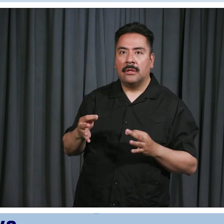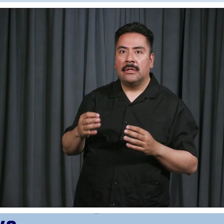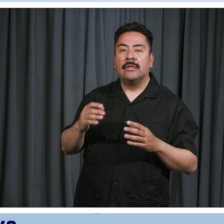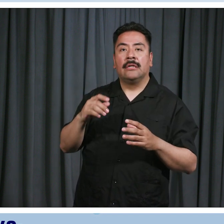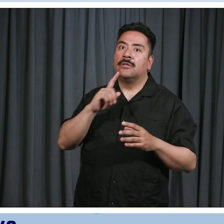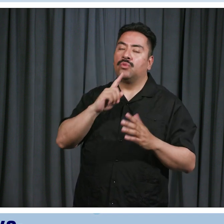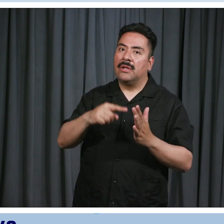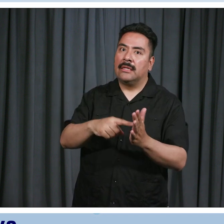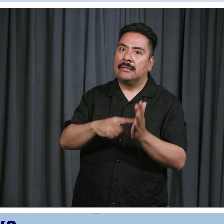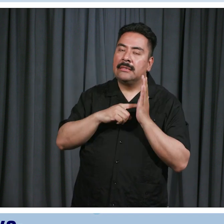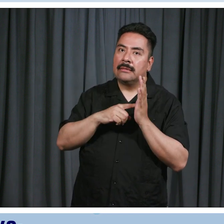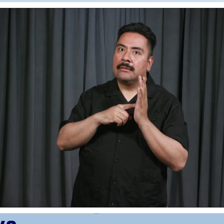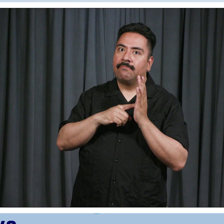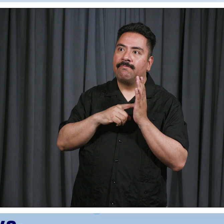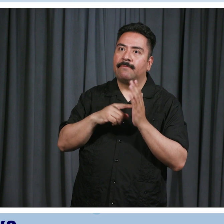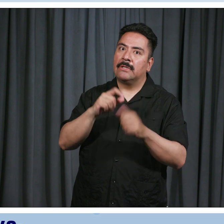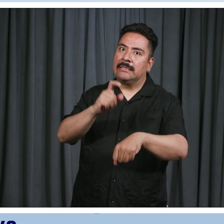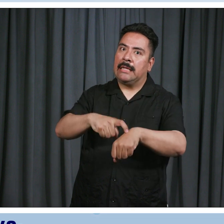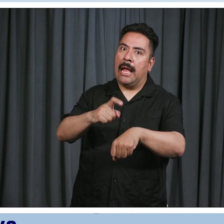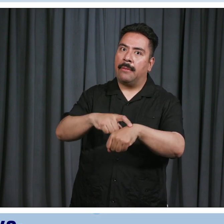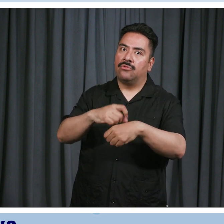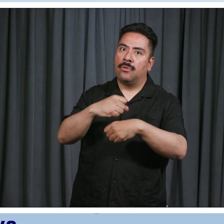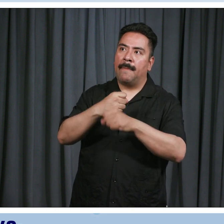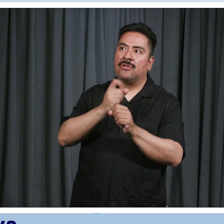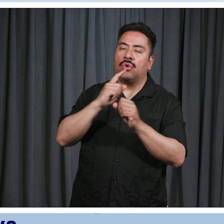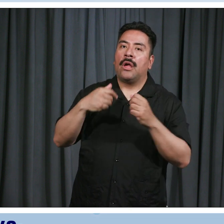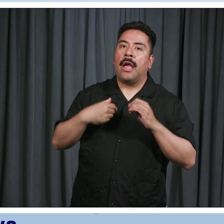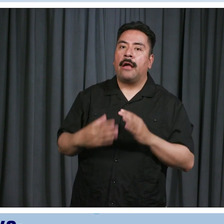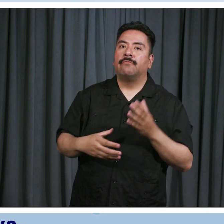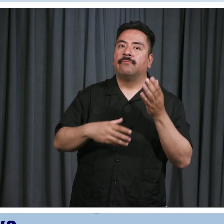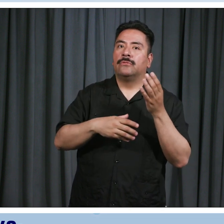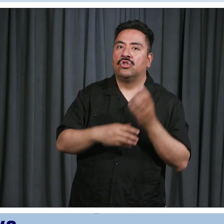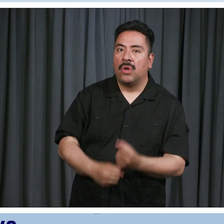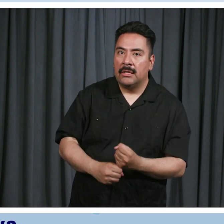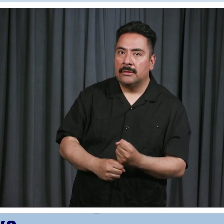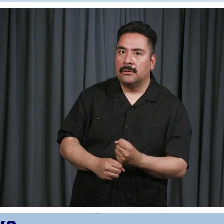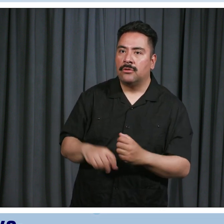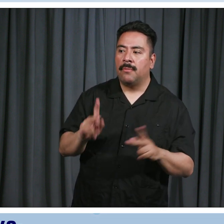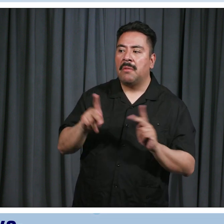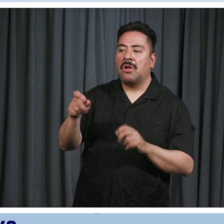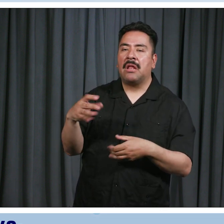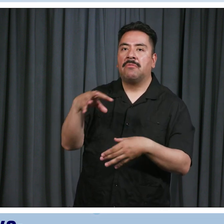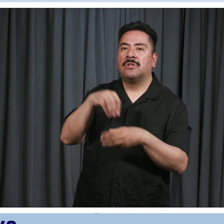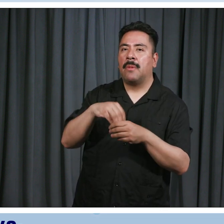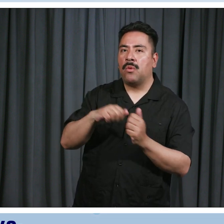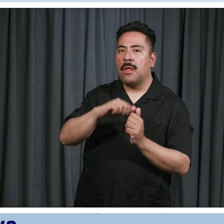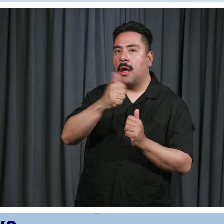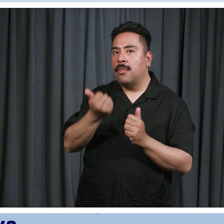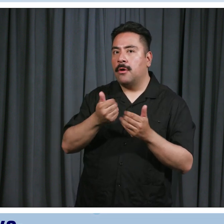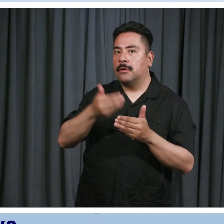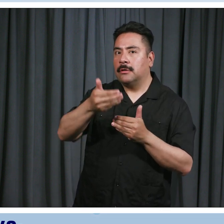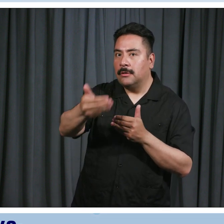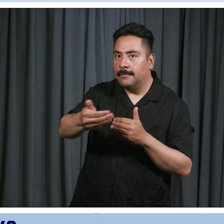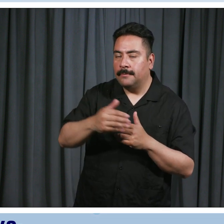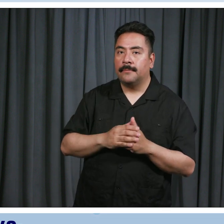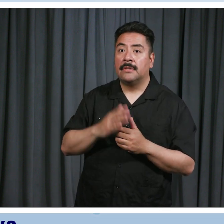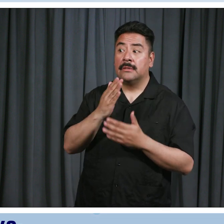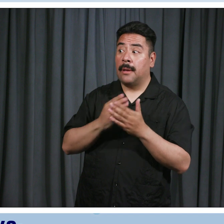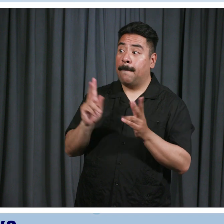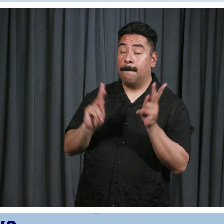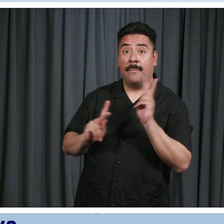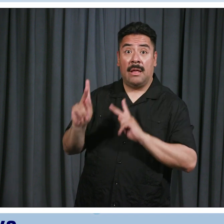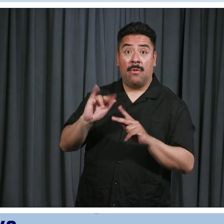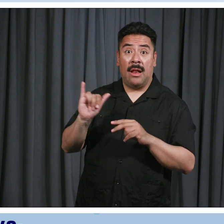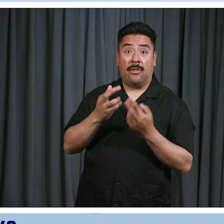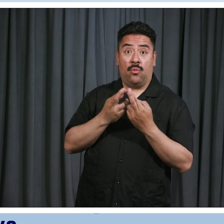with individuals to feel like they can participate in maybe some next steps. And for some people, like